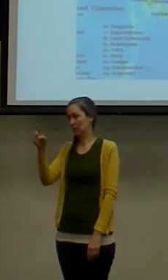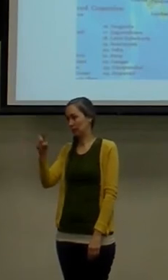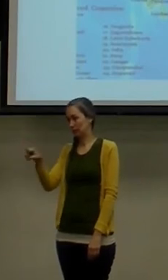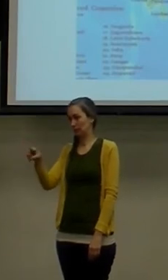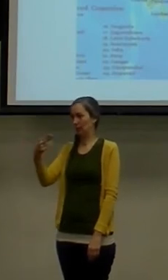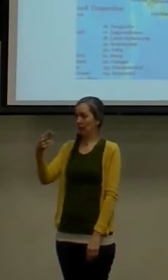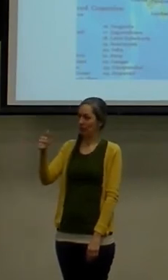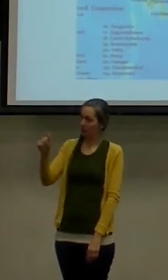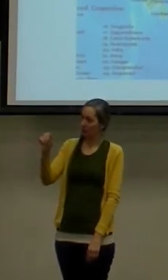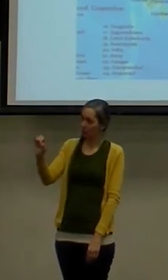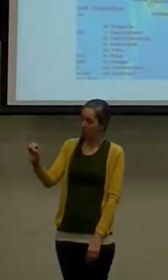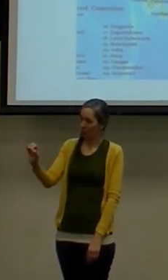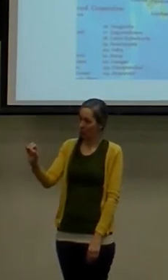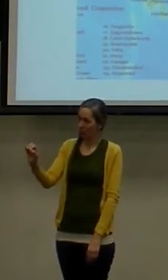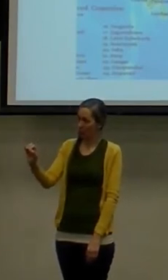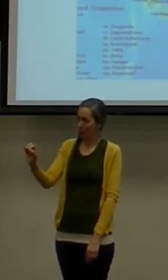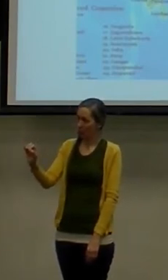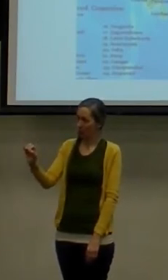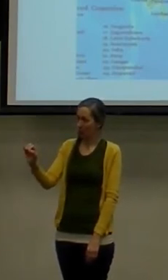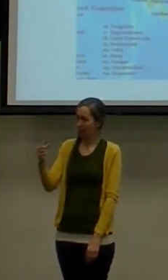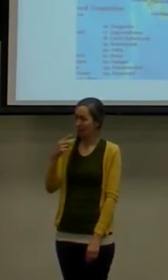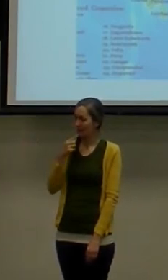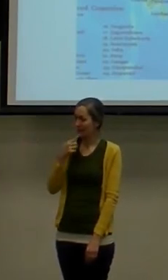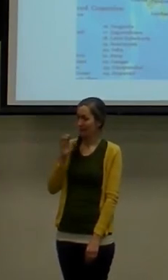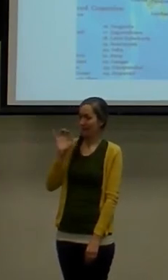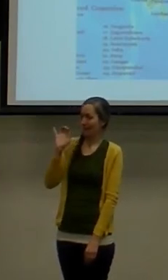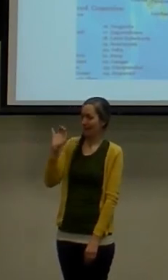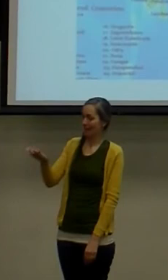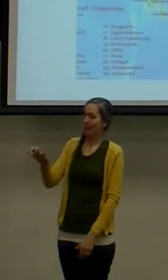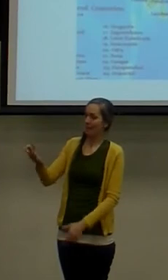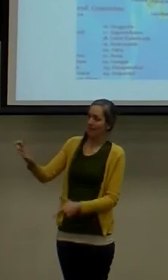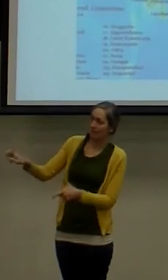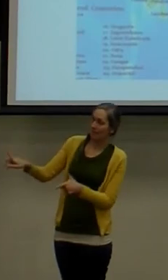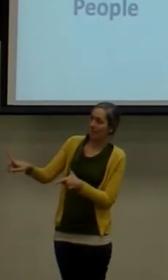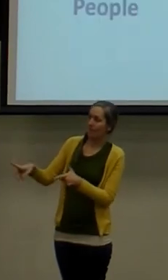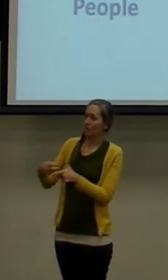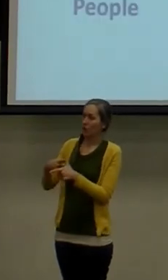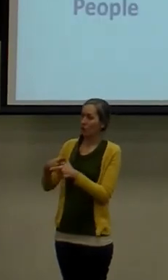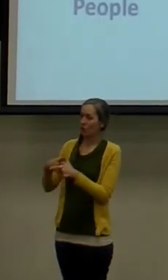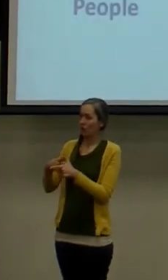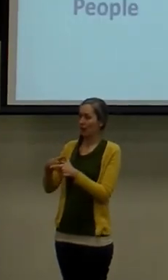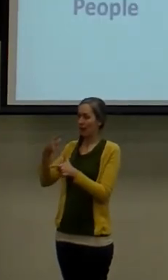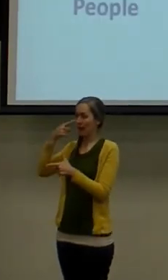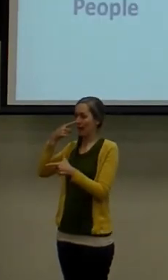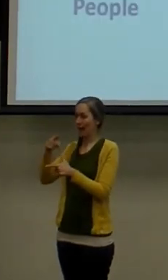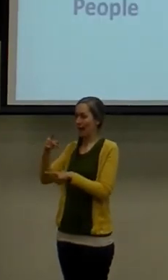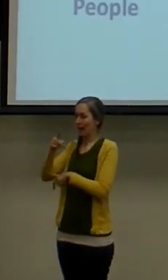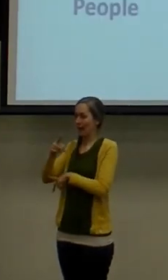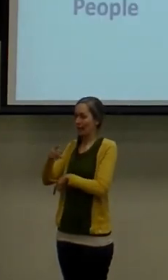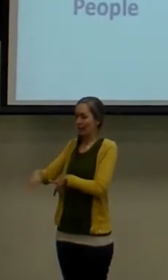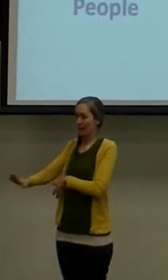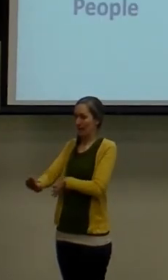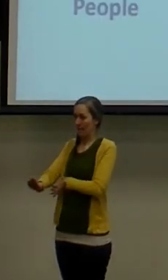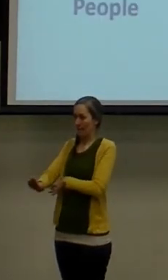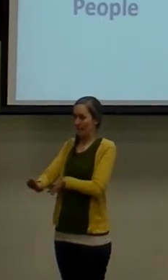Nanchao. They said it was the first Thai kingdom.